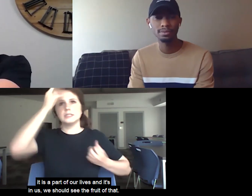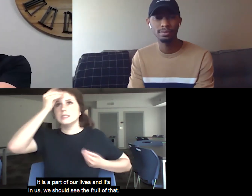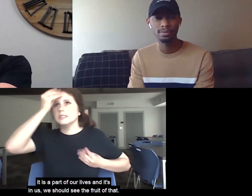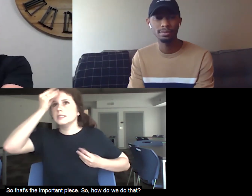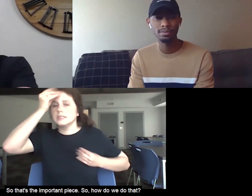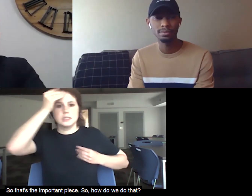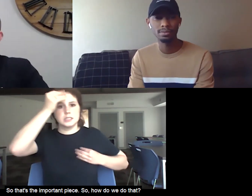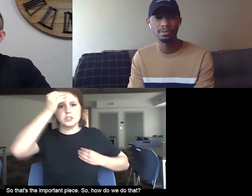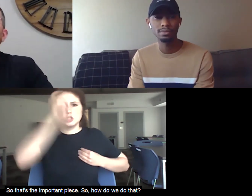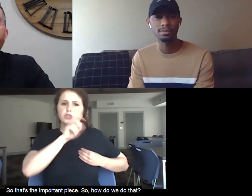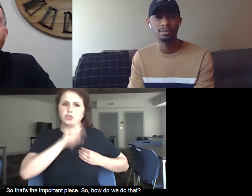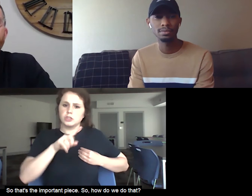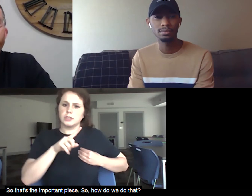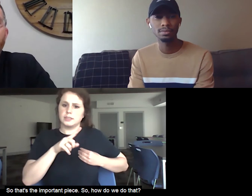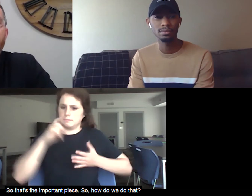see the fruit of that.